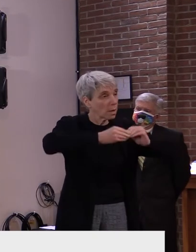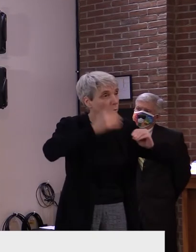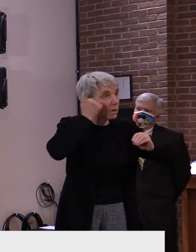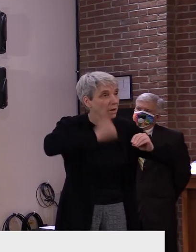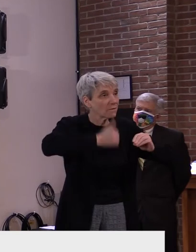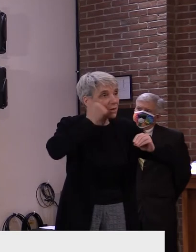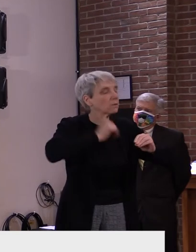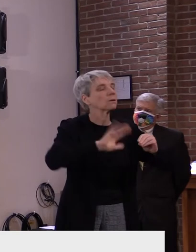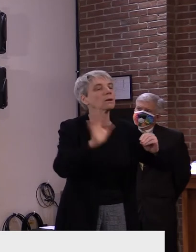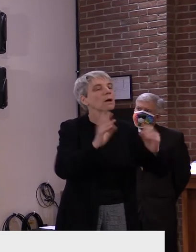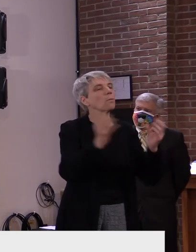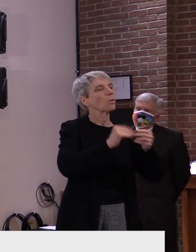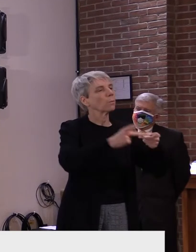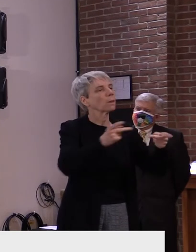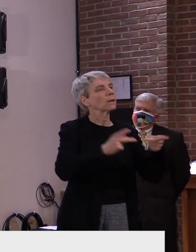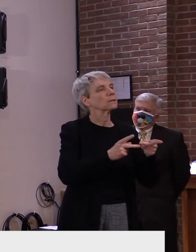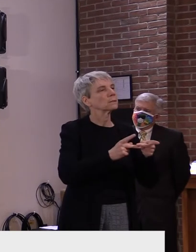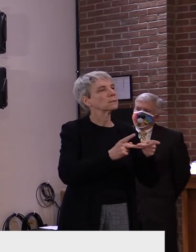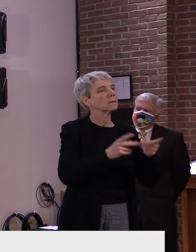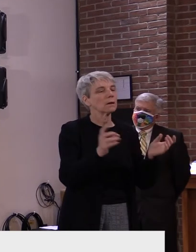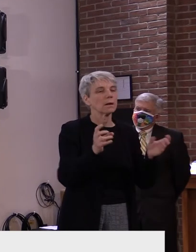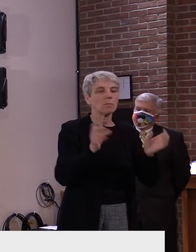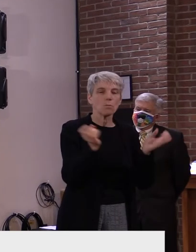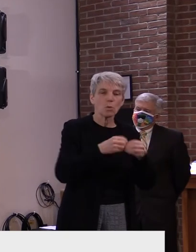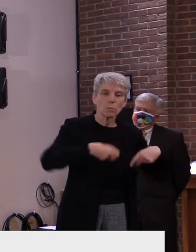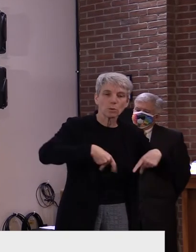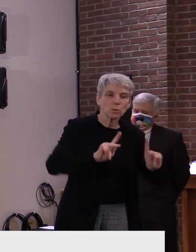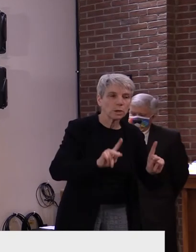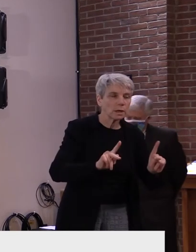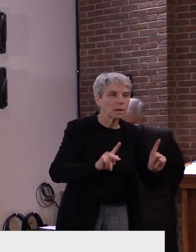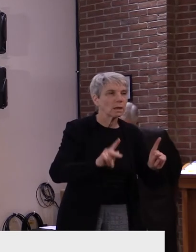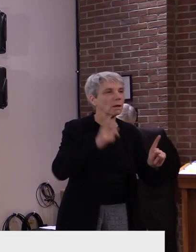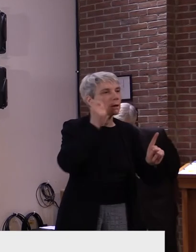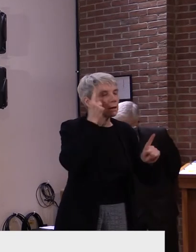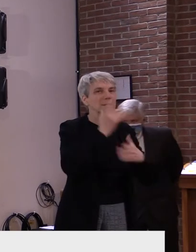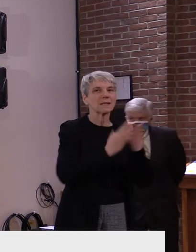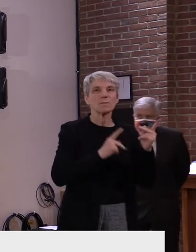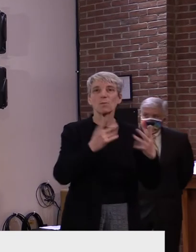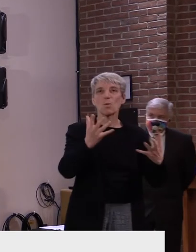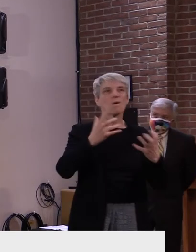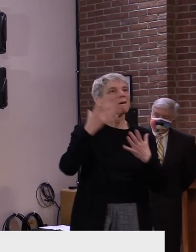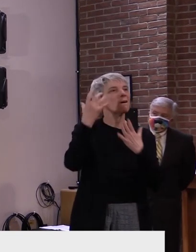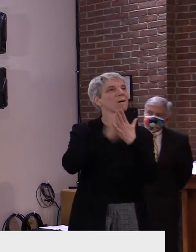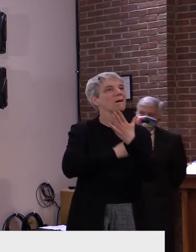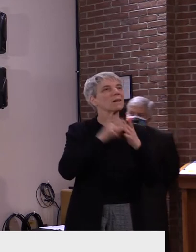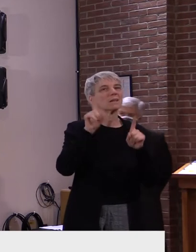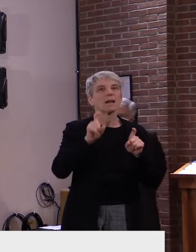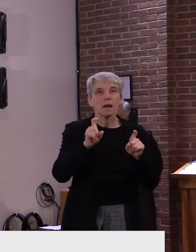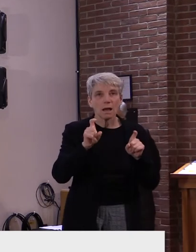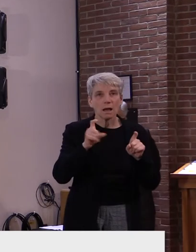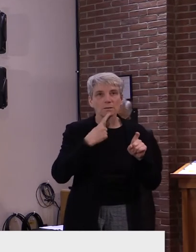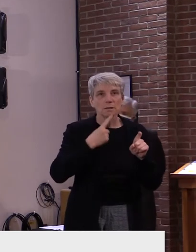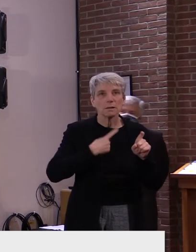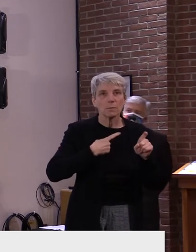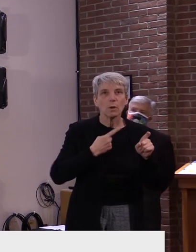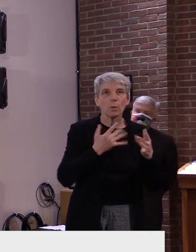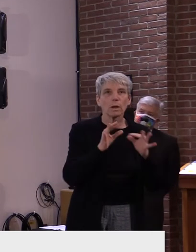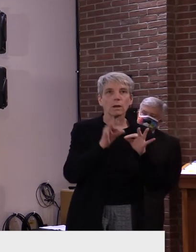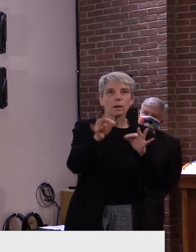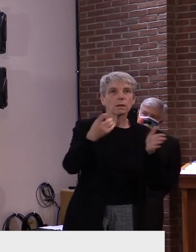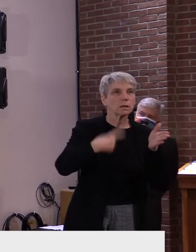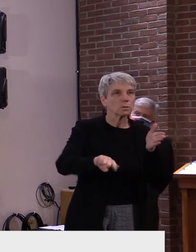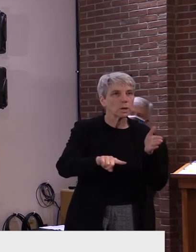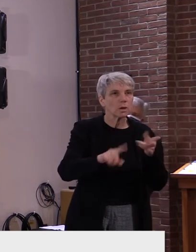testing and to increase the access at the time it matters to the person who wants the test that may well